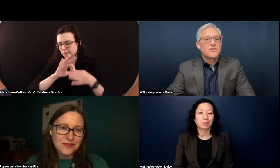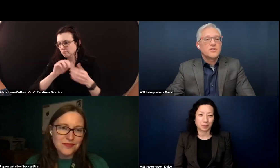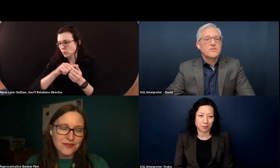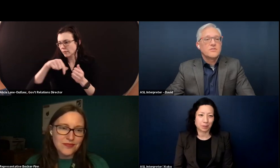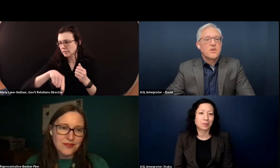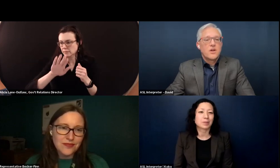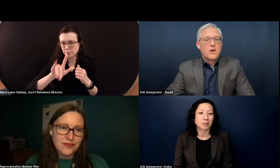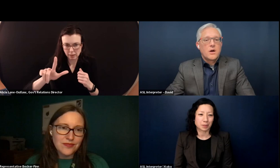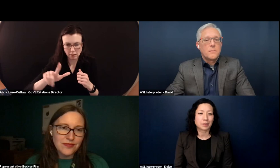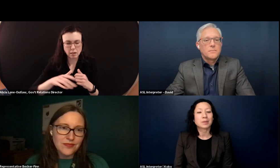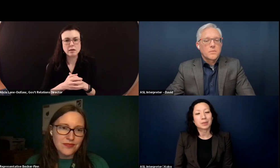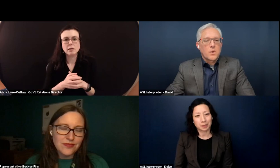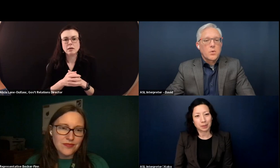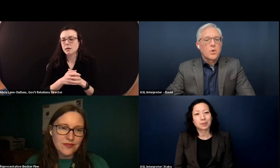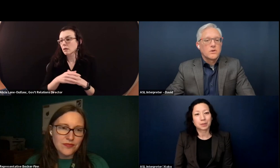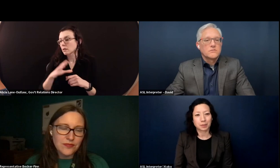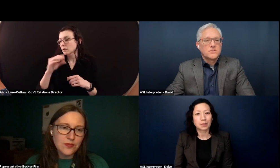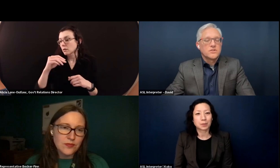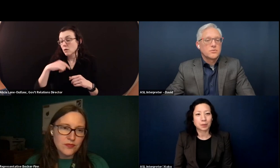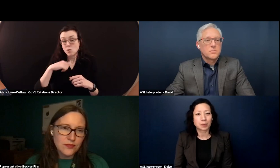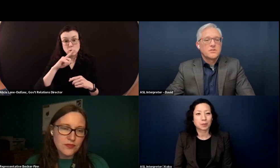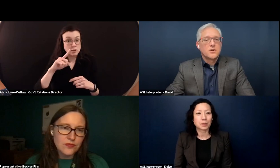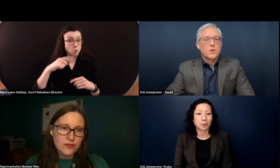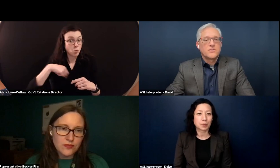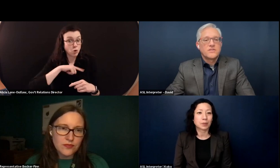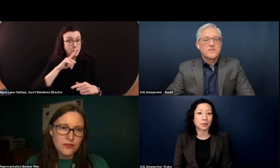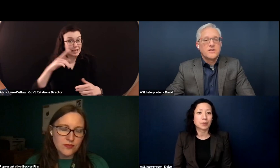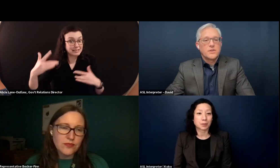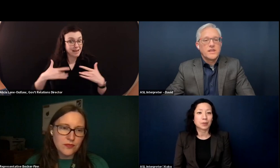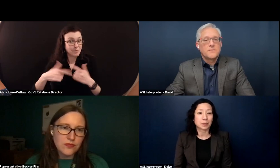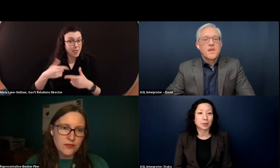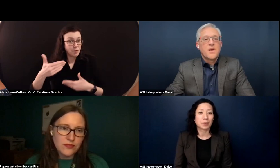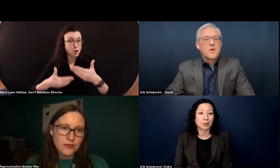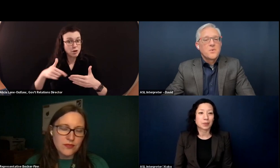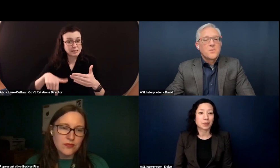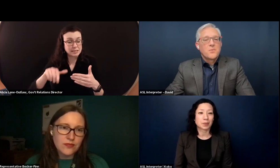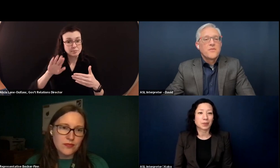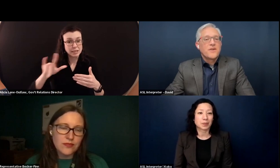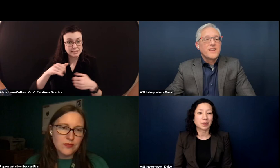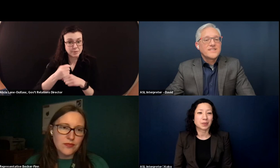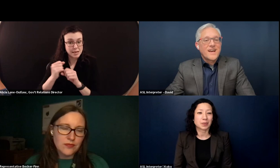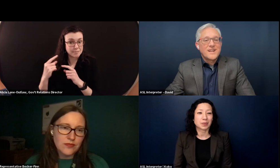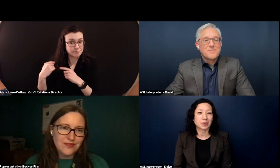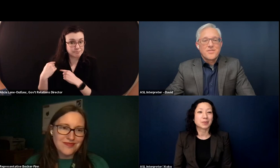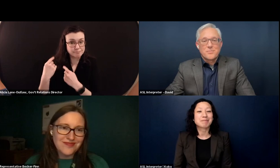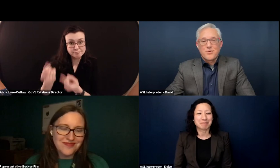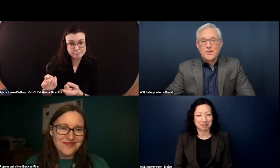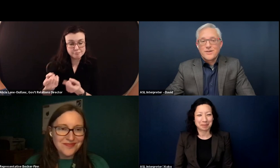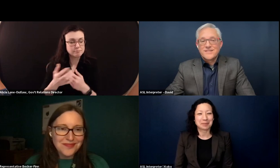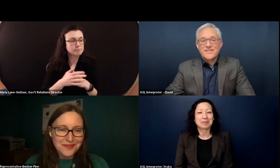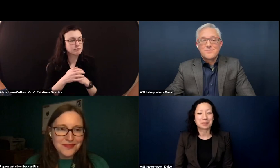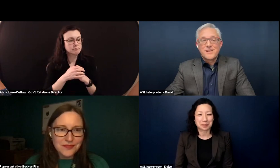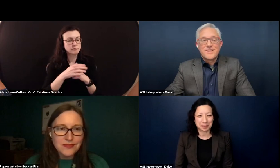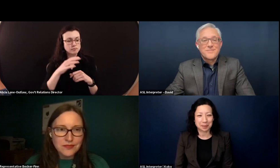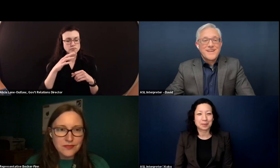future sessions, or just respond to your questions individually. We're very excited about the